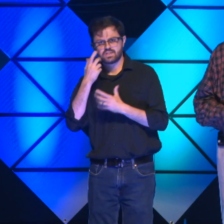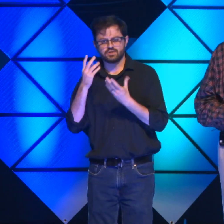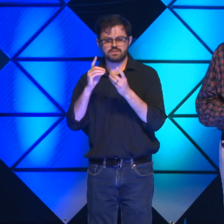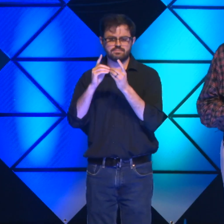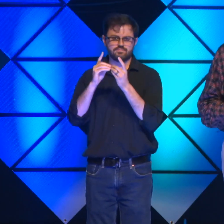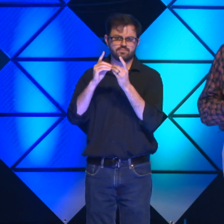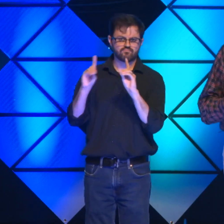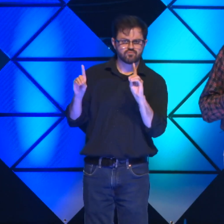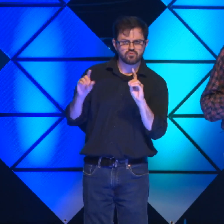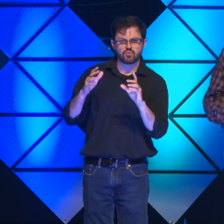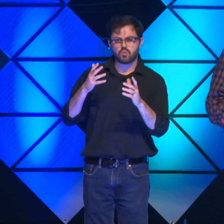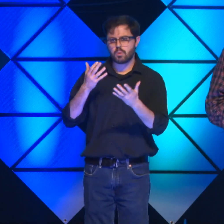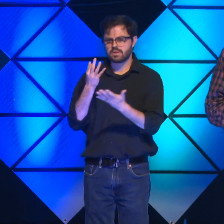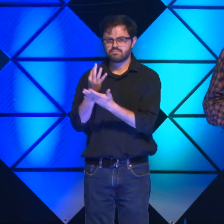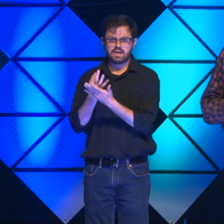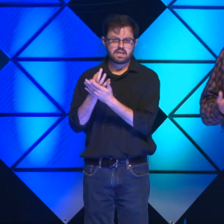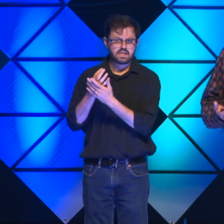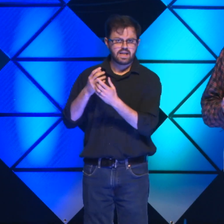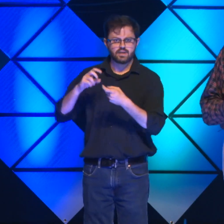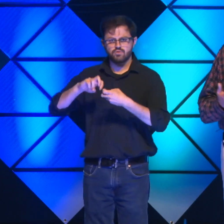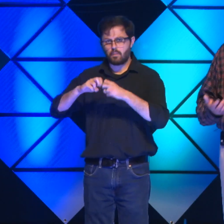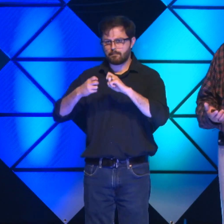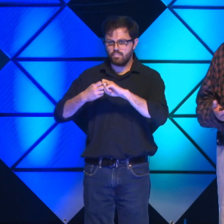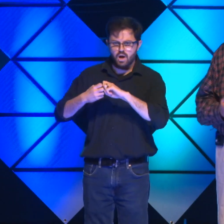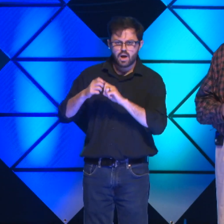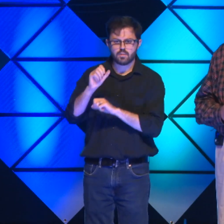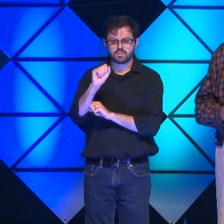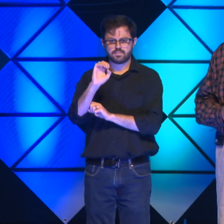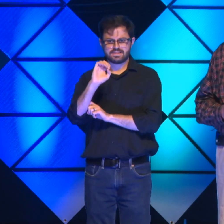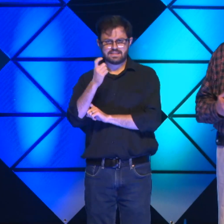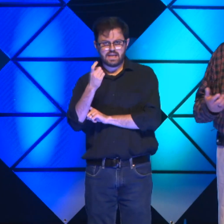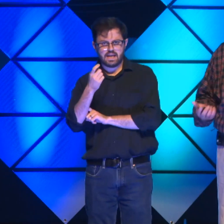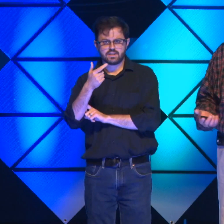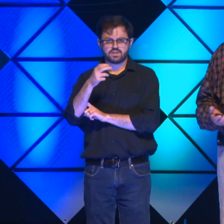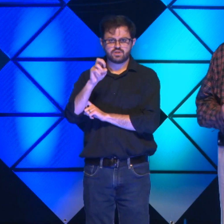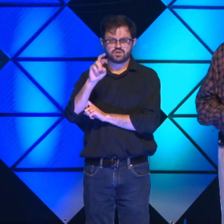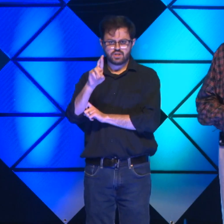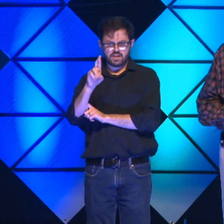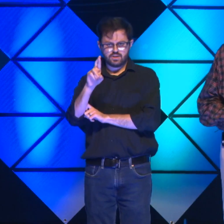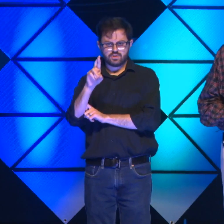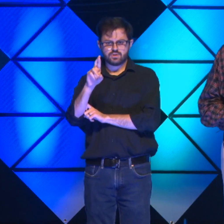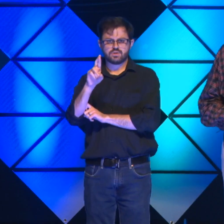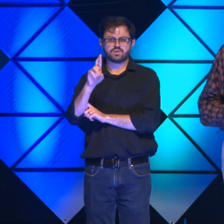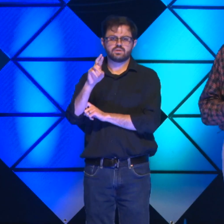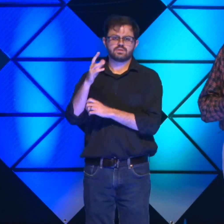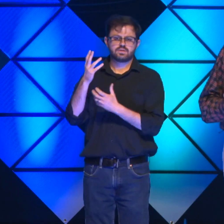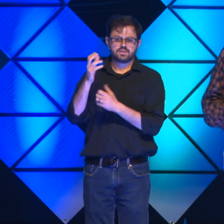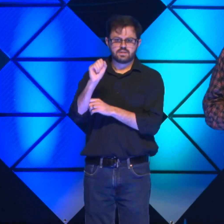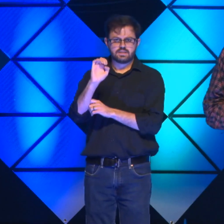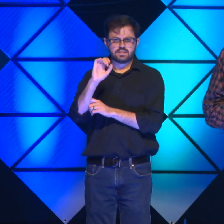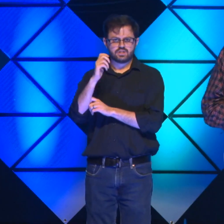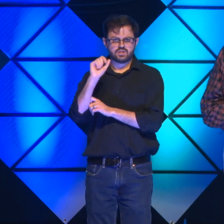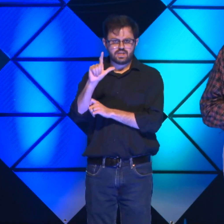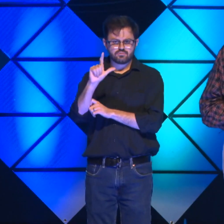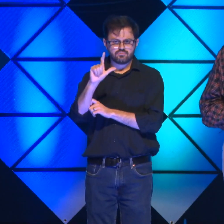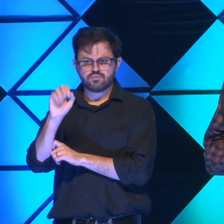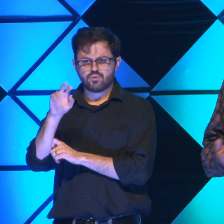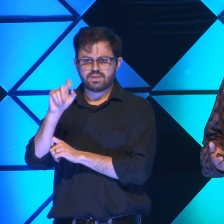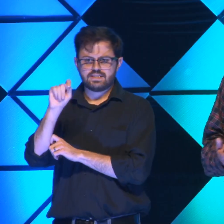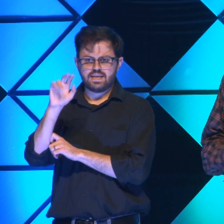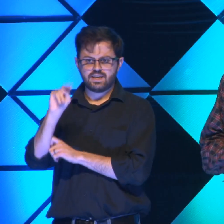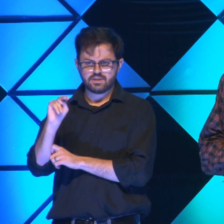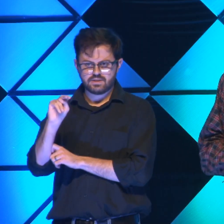or struggle with our money, our sex, our gender, our sexual orientation, the color of our skin,